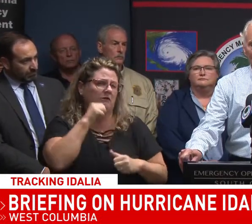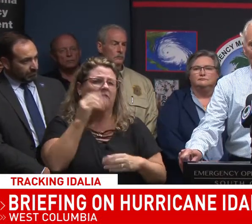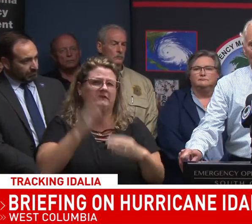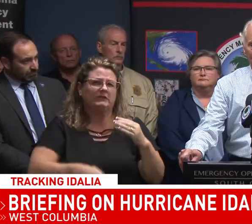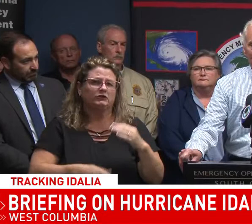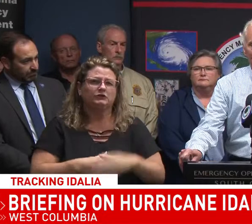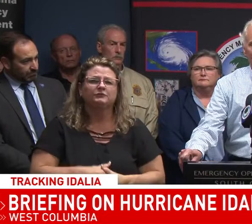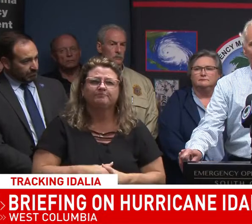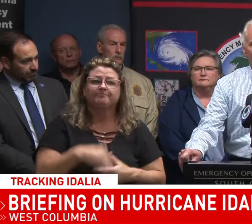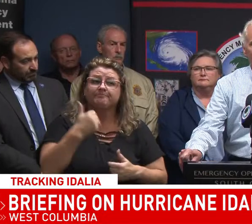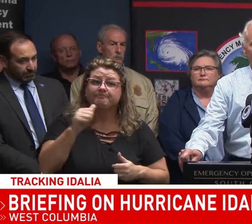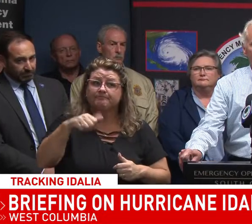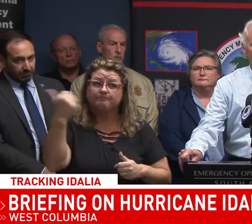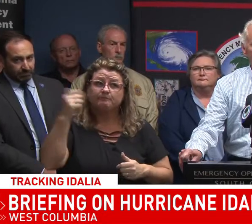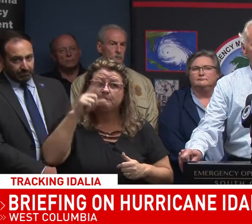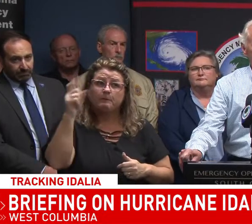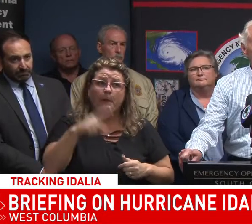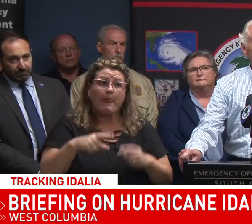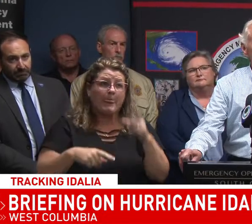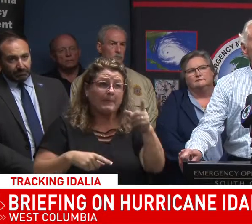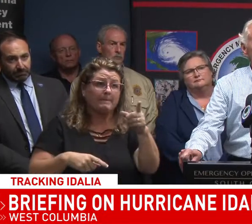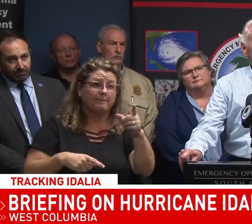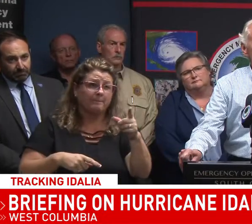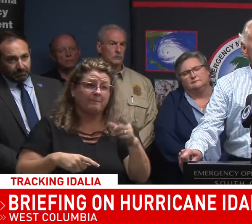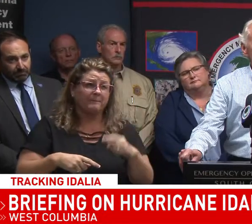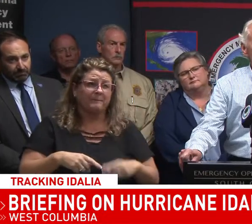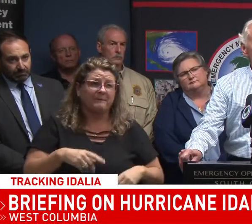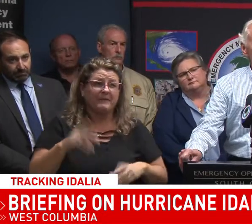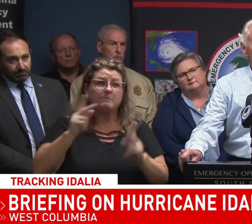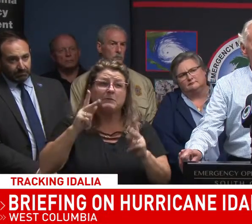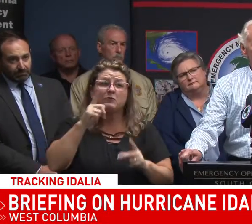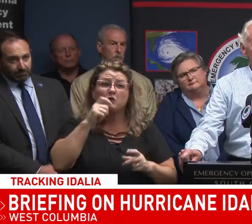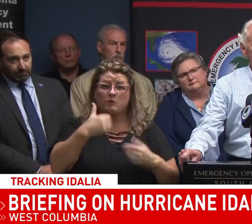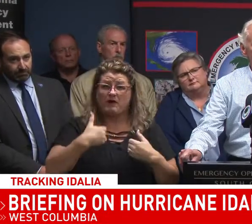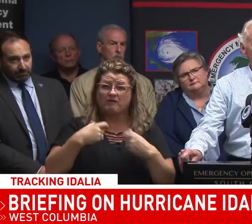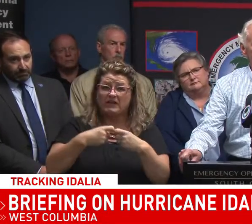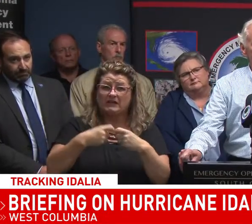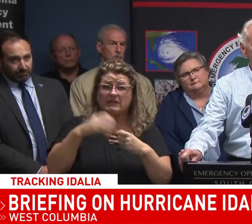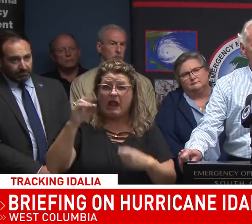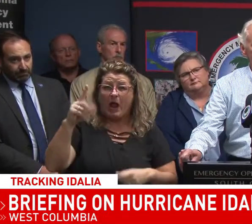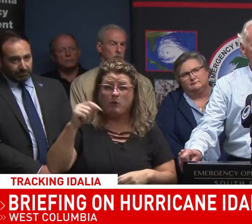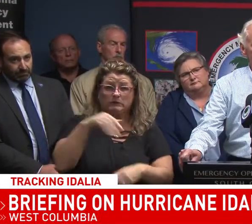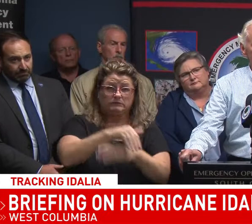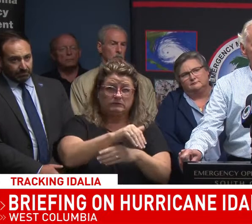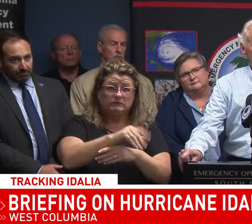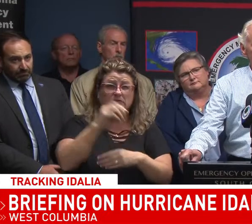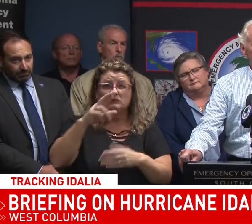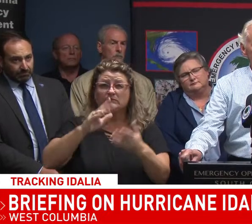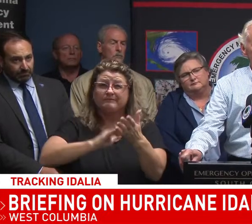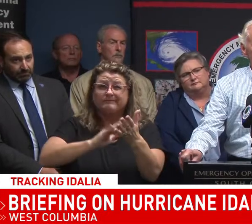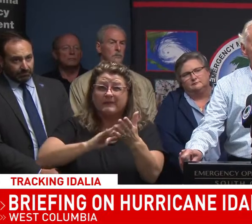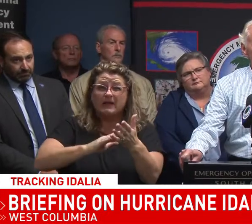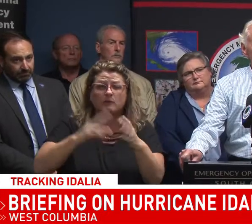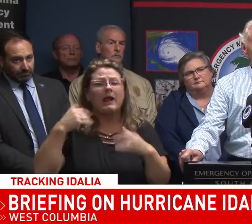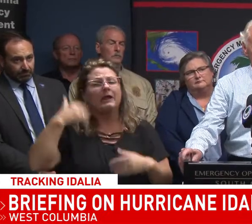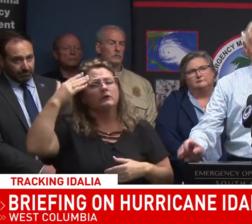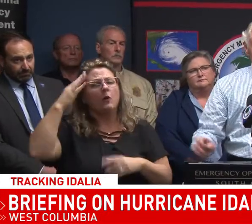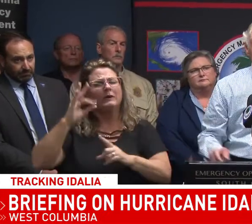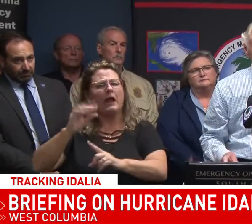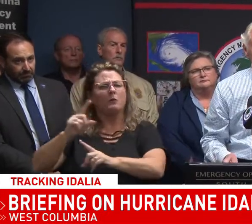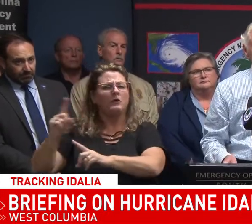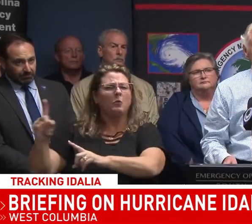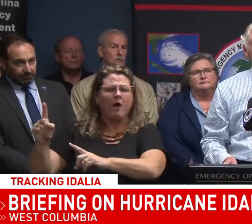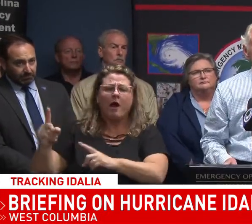Any more questions? For those individuals that may be experiencing power outages tonight or medical issues, and I know 911 may